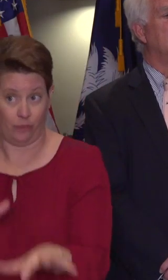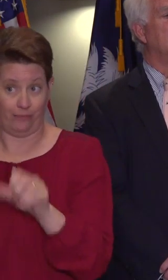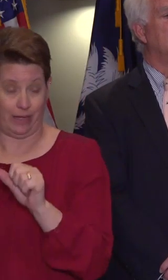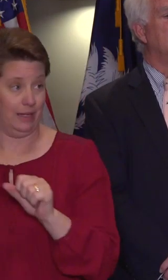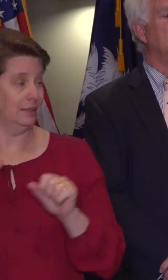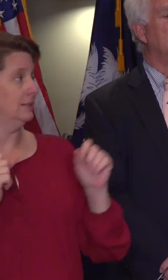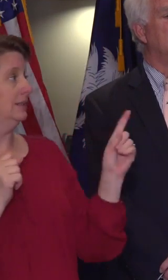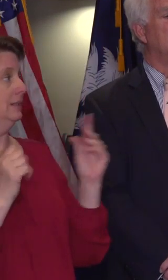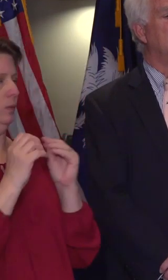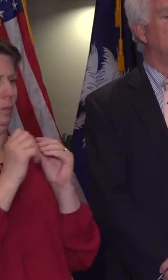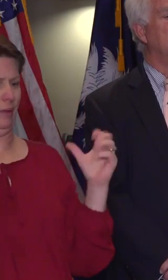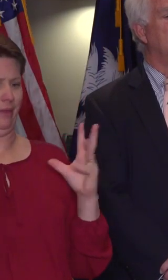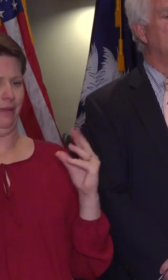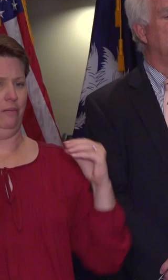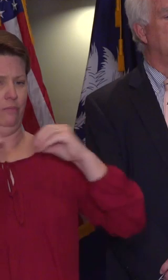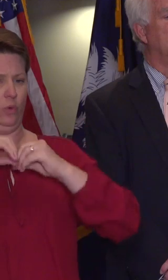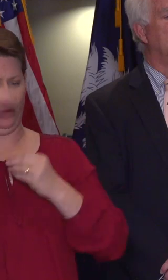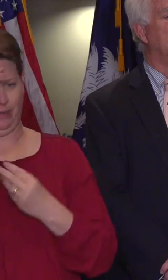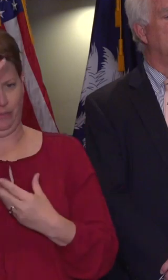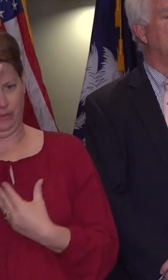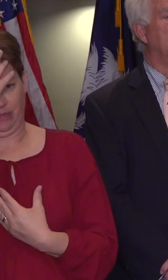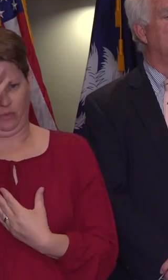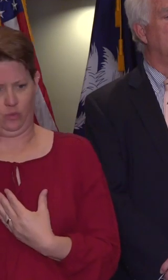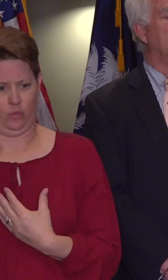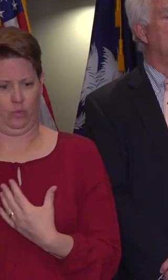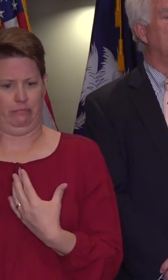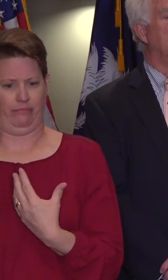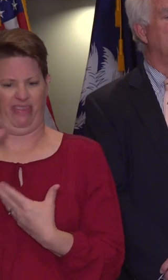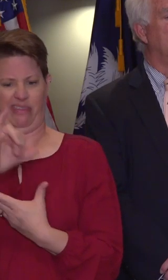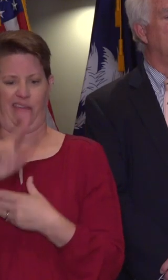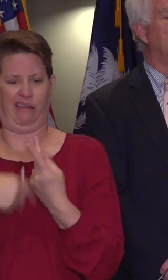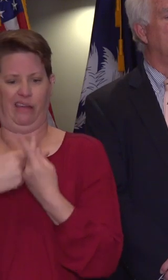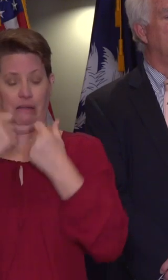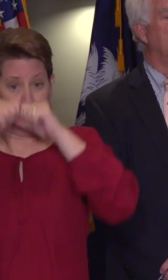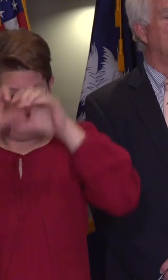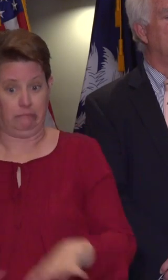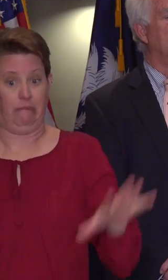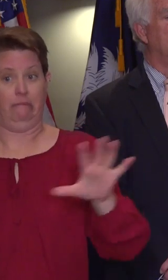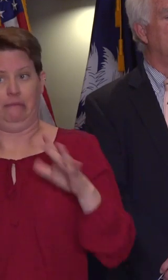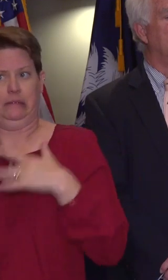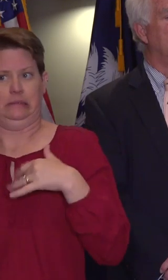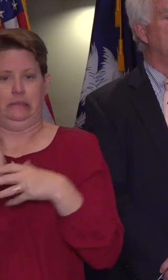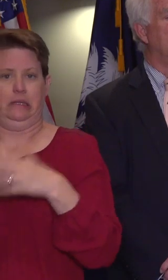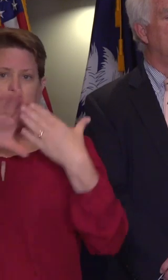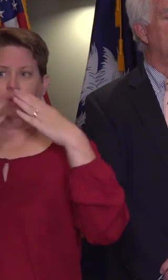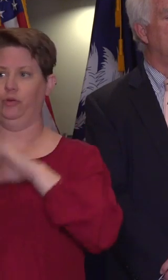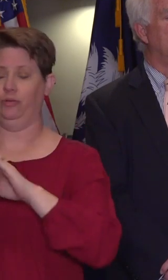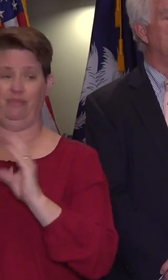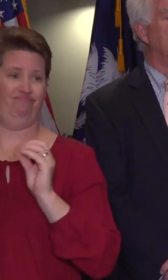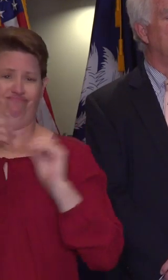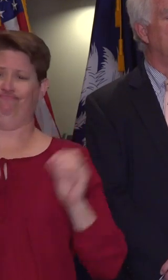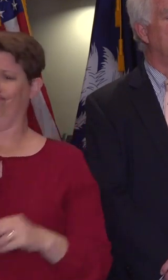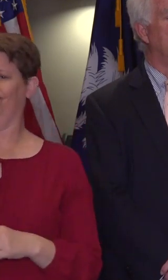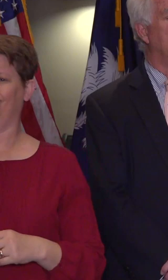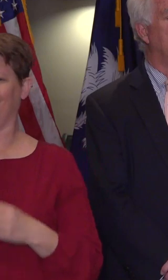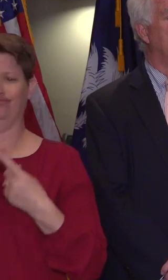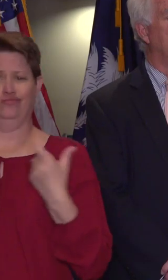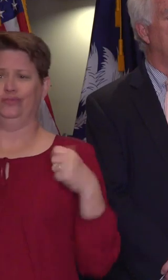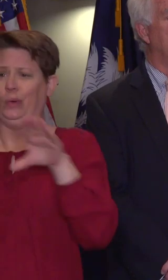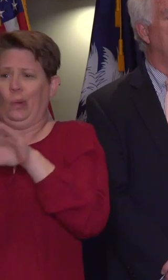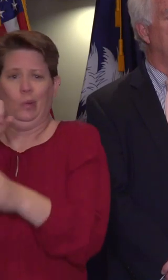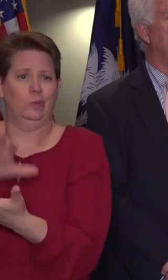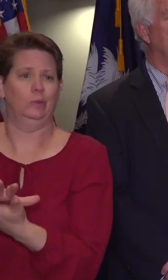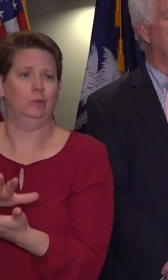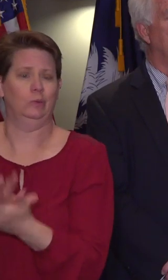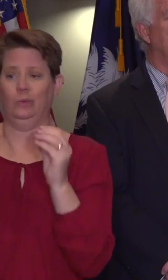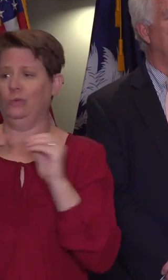Without information about widespread transmission of the disease in the community, there's no reason to do school closures, and